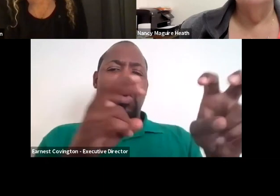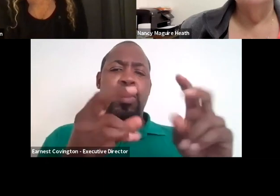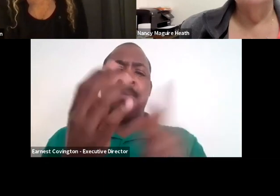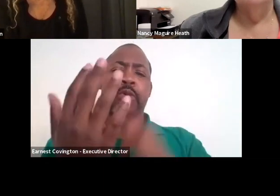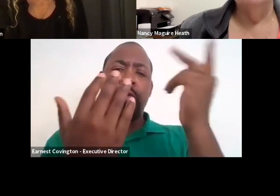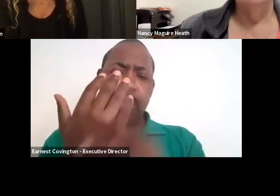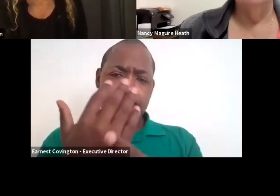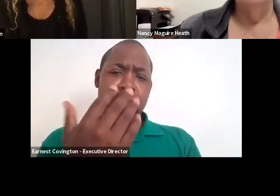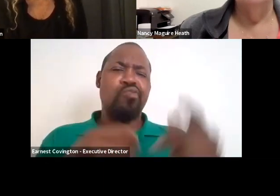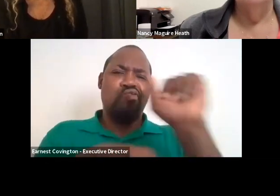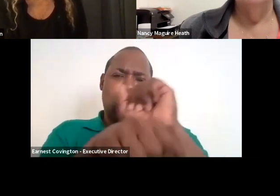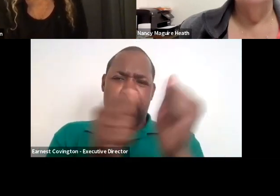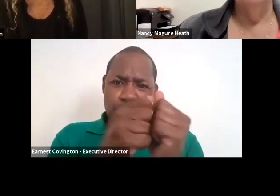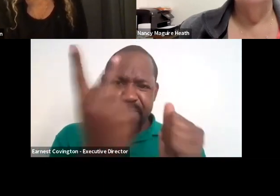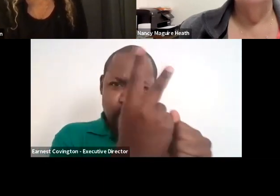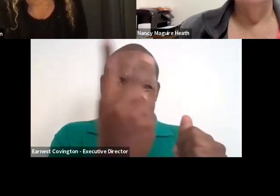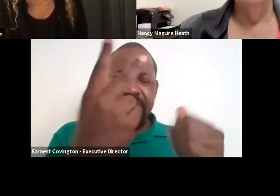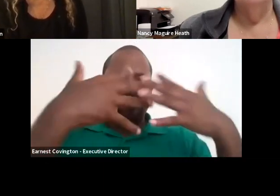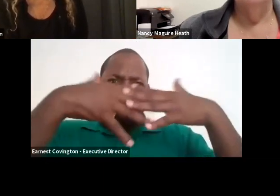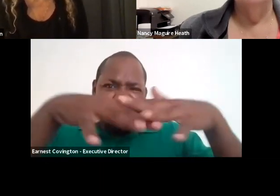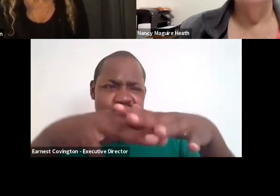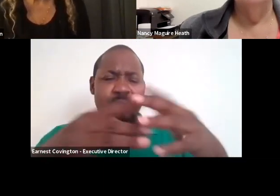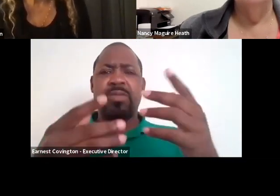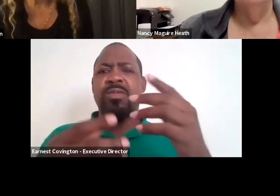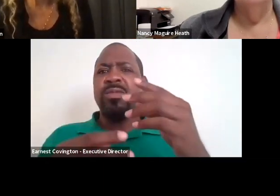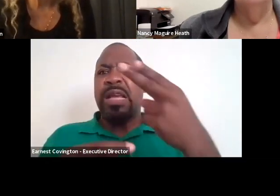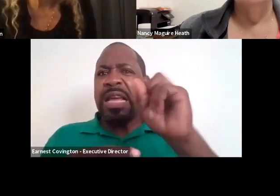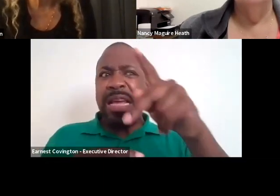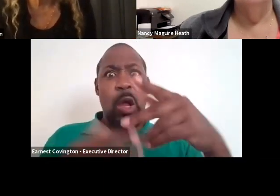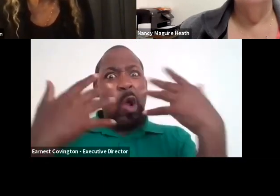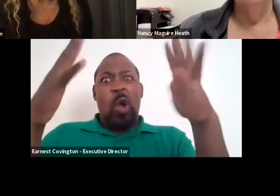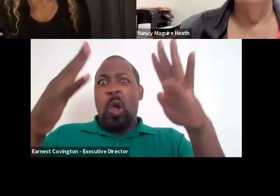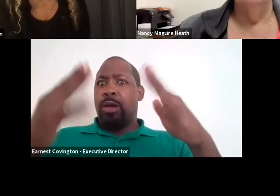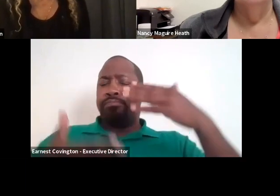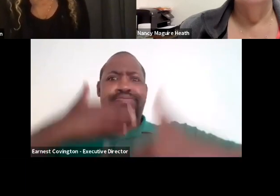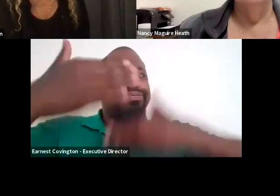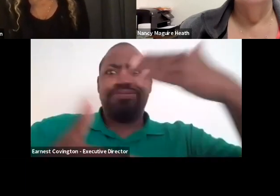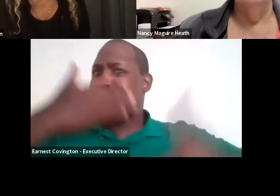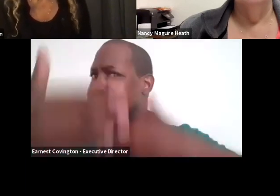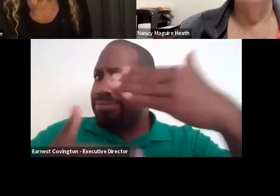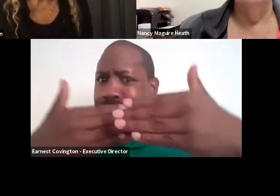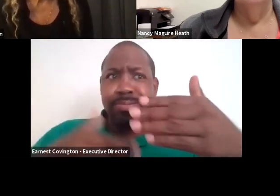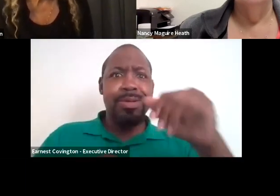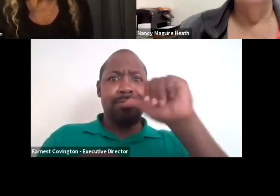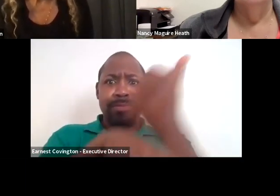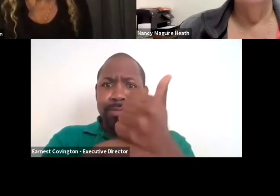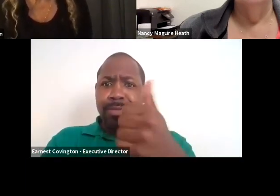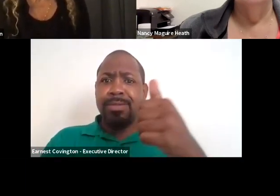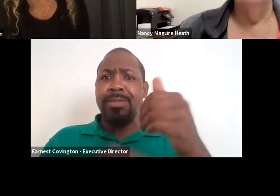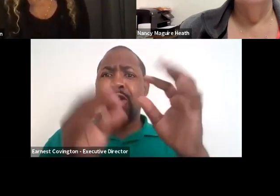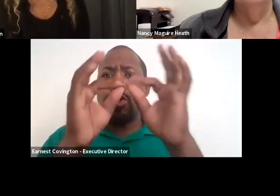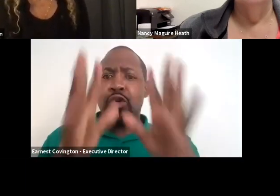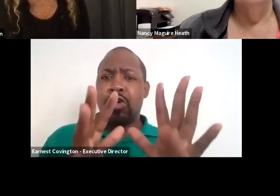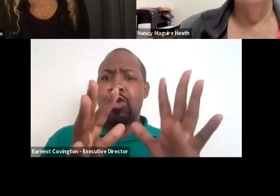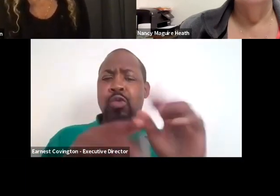Healthcare System Transformation Project, HSTP, and the new program that's being set up at the Rhode Island College. They're going